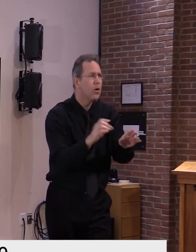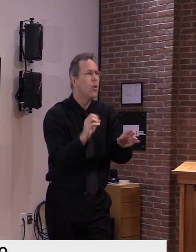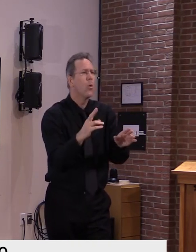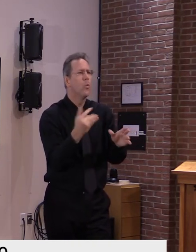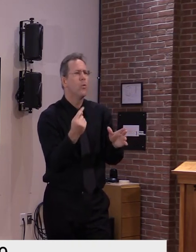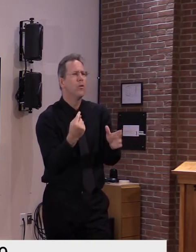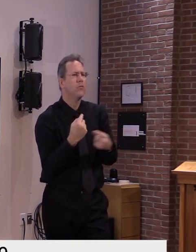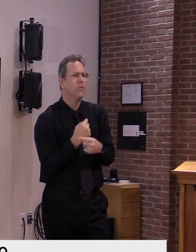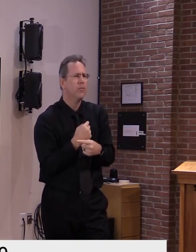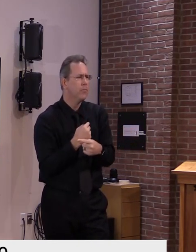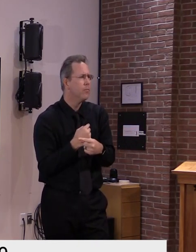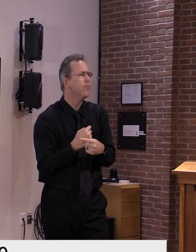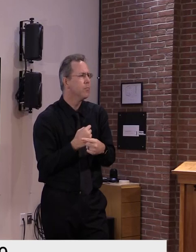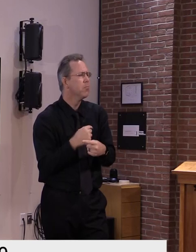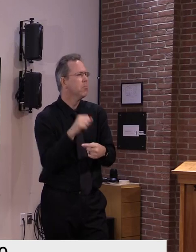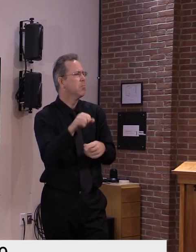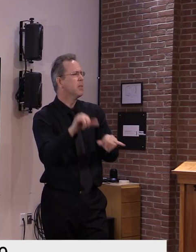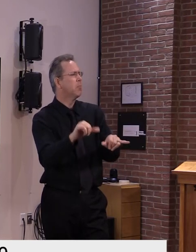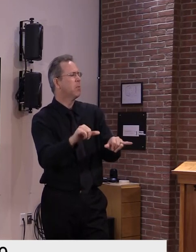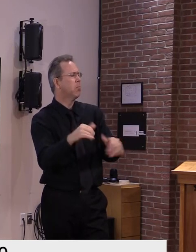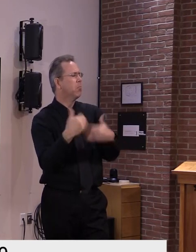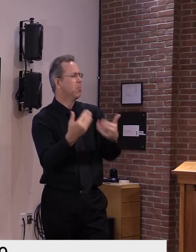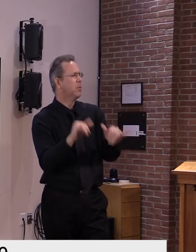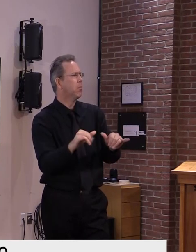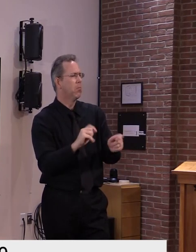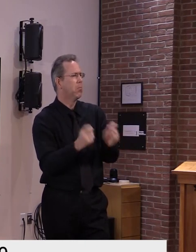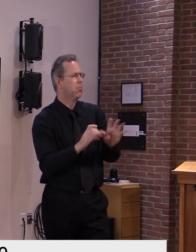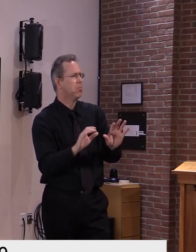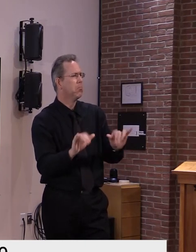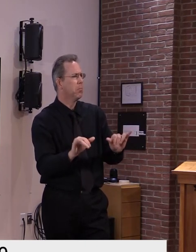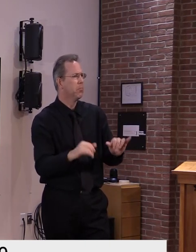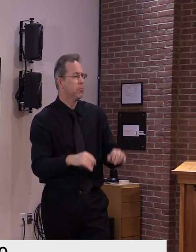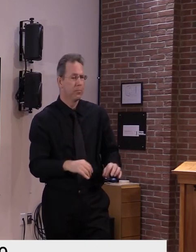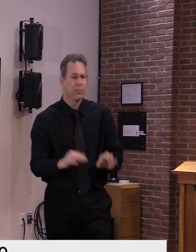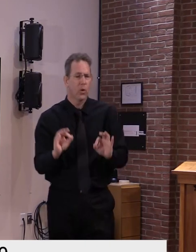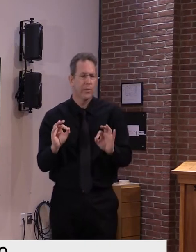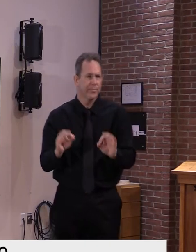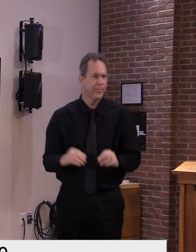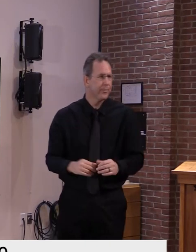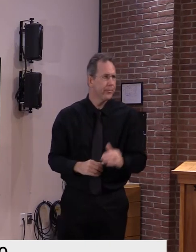All right, we will move to Aaron at VT Digger.